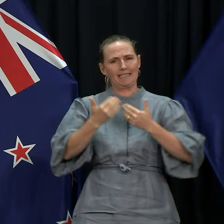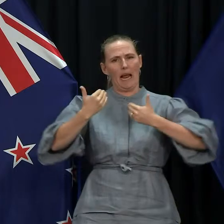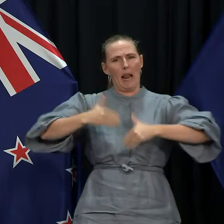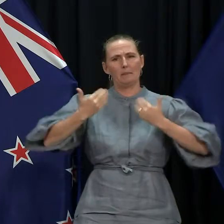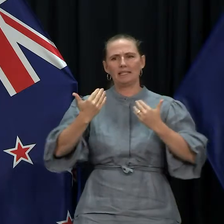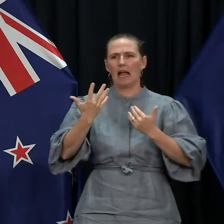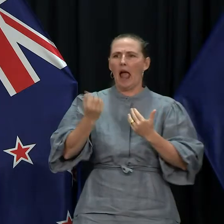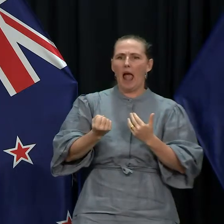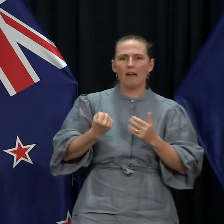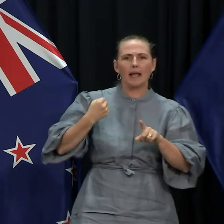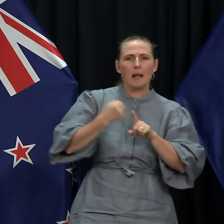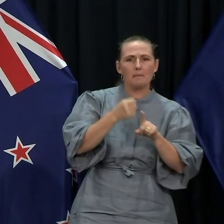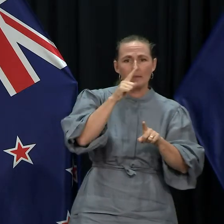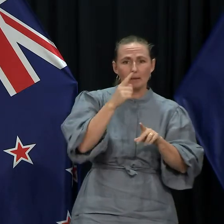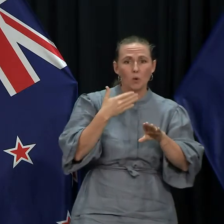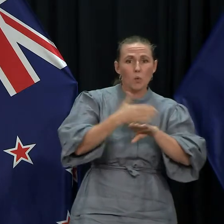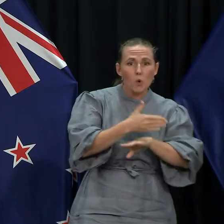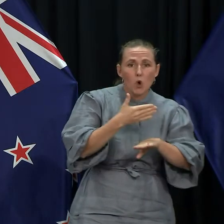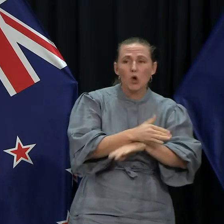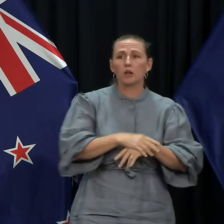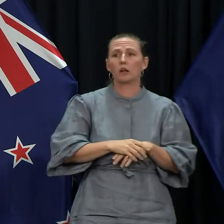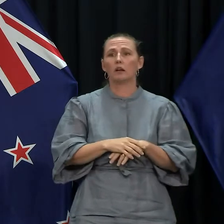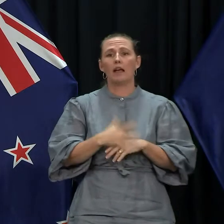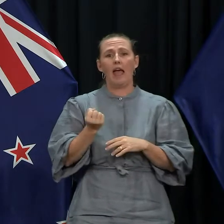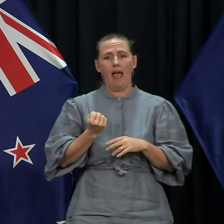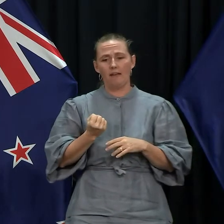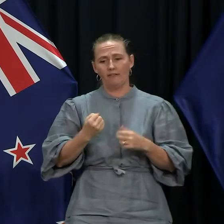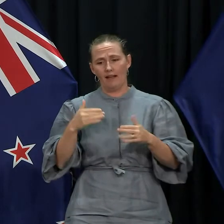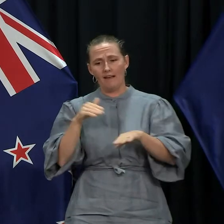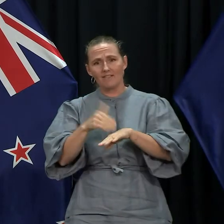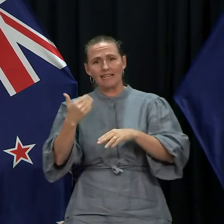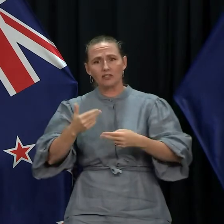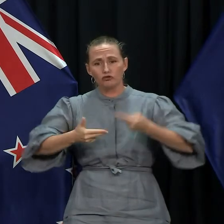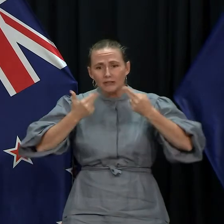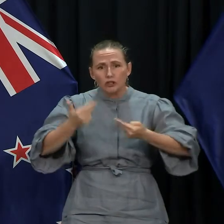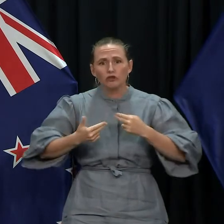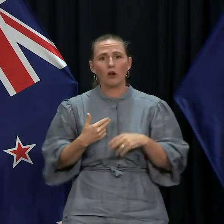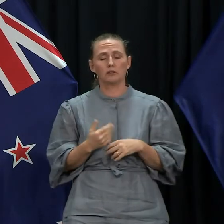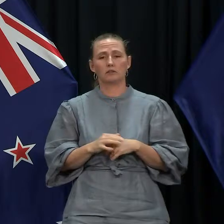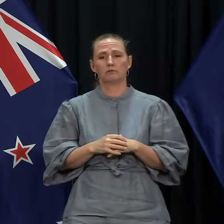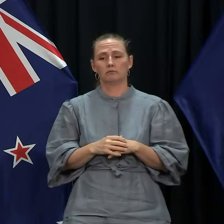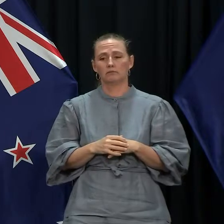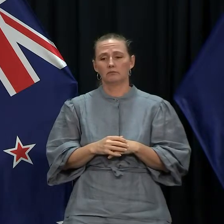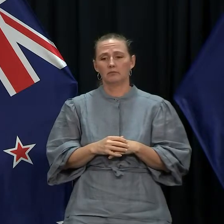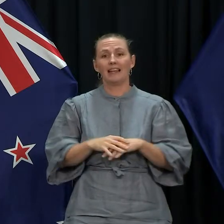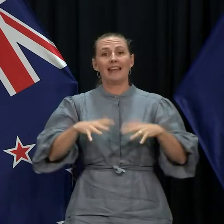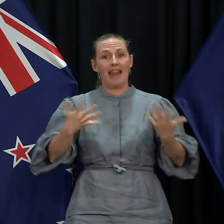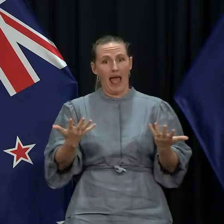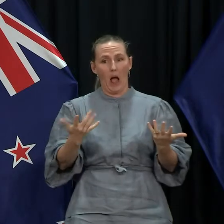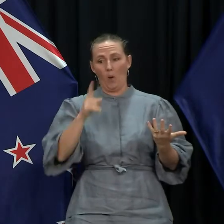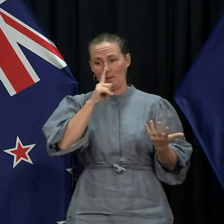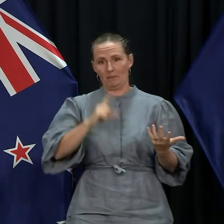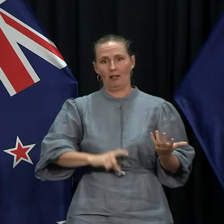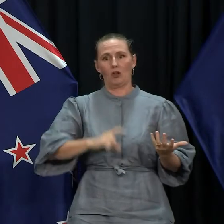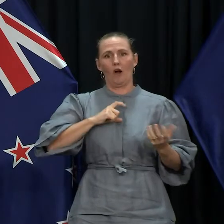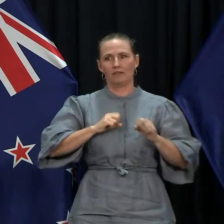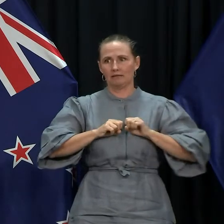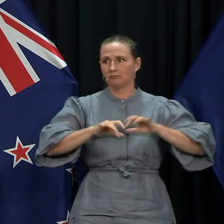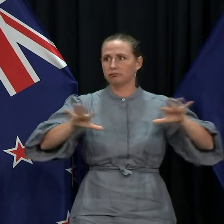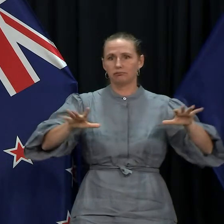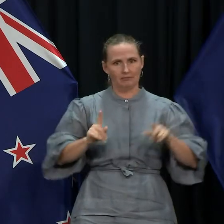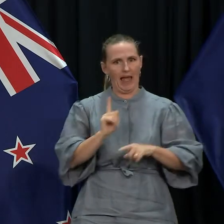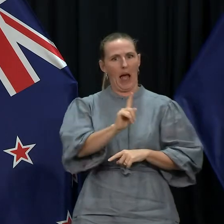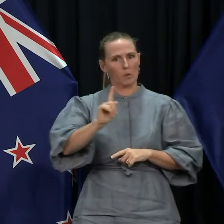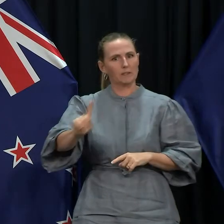retailers, hospitality and others. And we are starting to see a change in people's behaviour as people become more confident. I'm concerned,